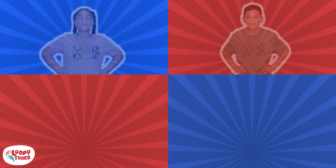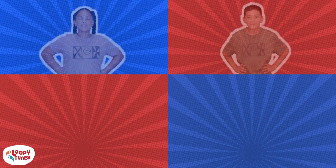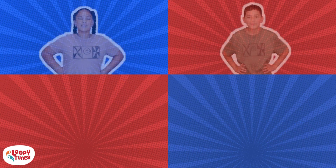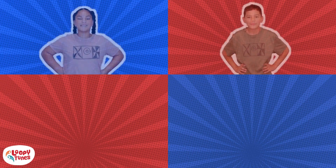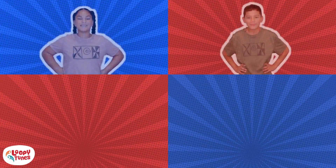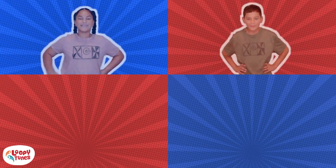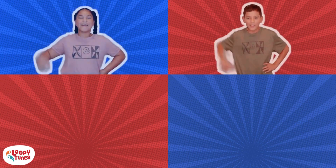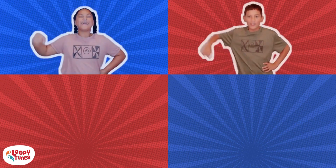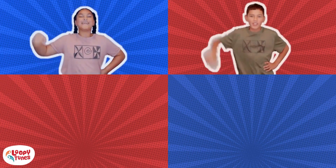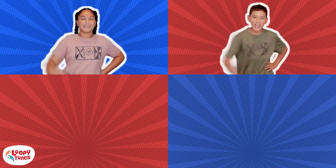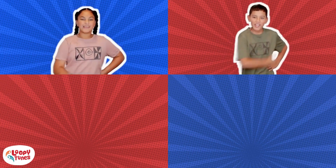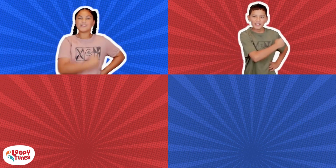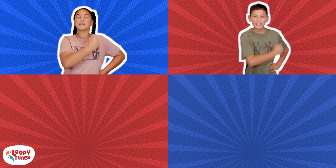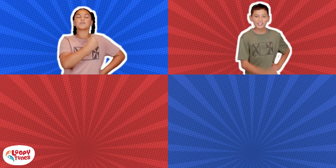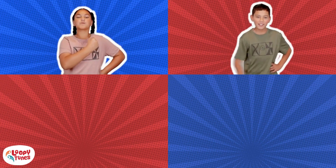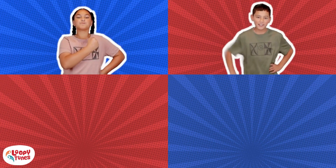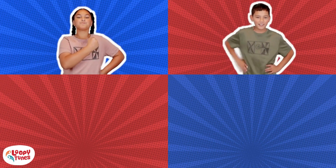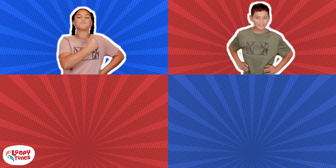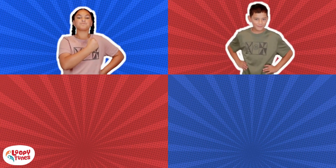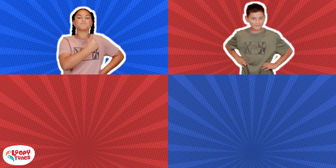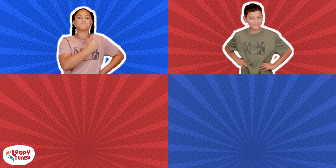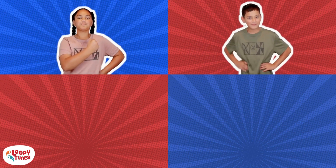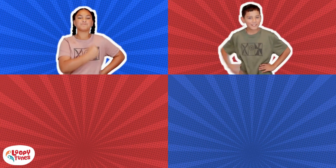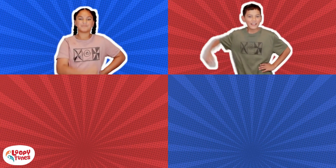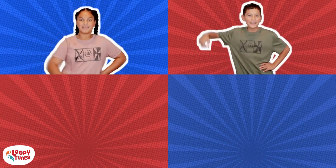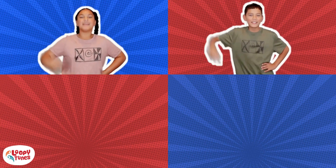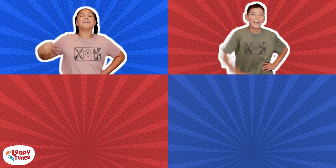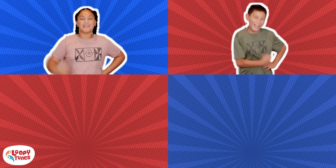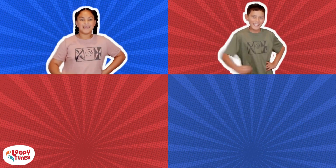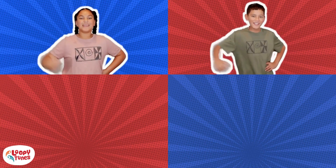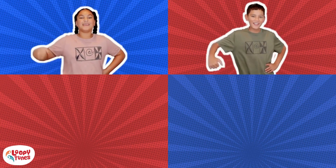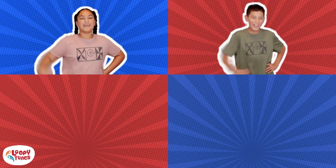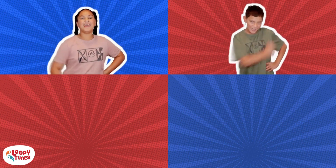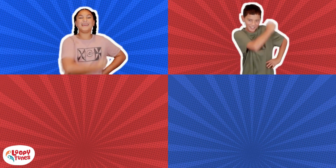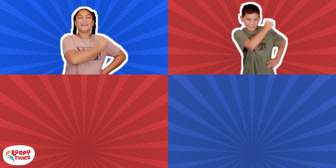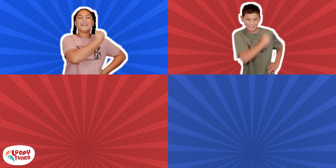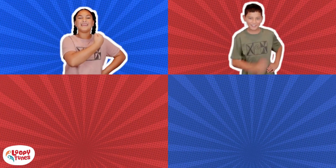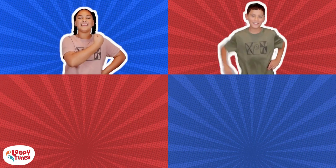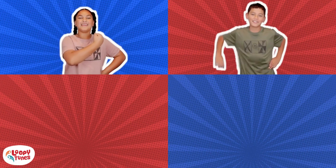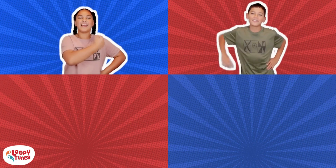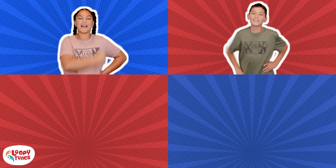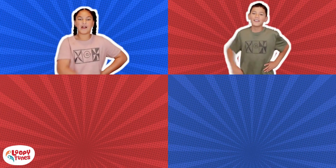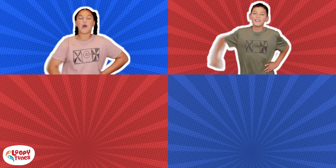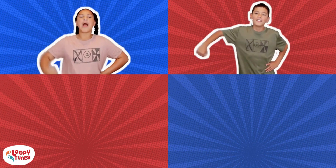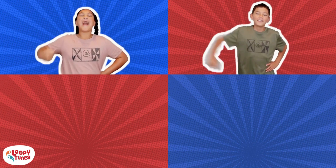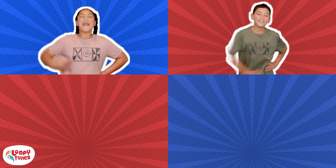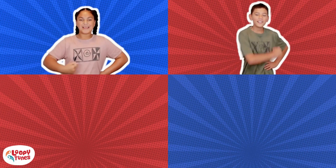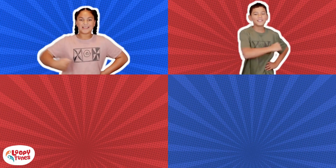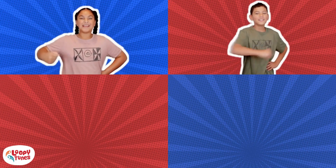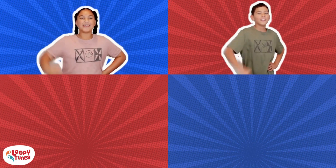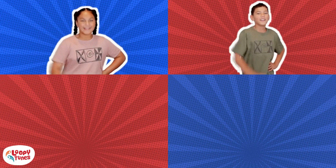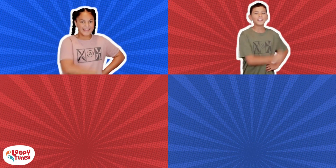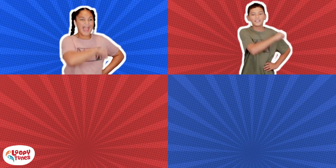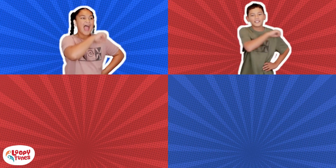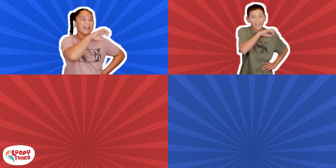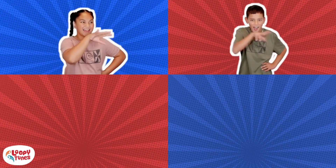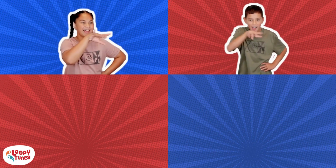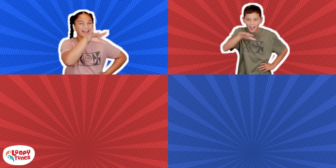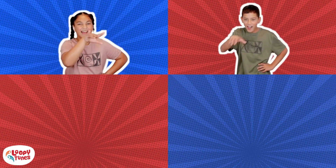Tasi, sau. Hey, Rua, sau. hey, hey, Talu, sau. hey, hey, ah.